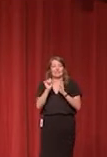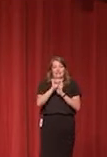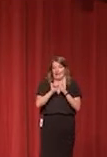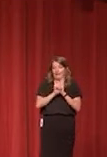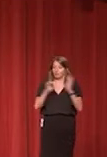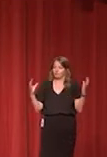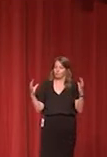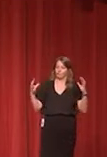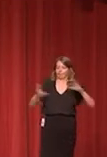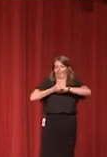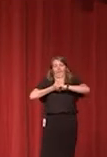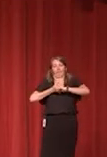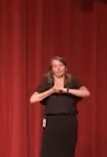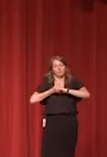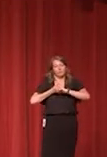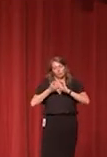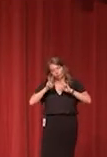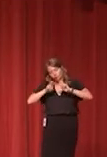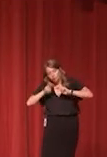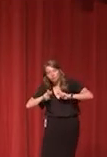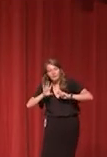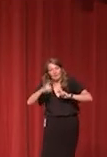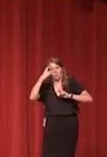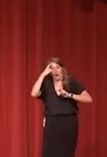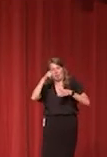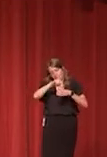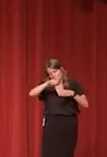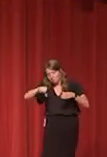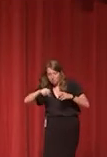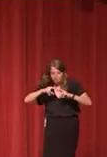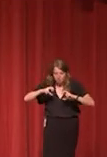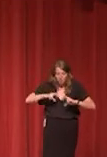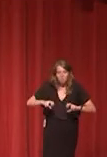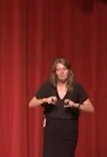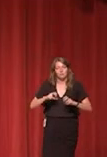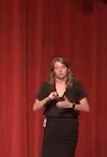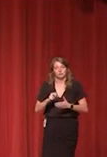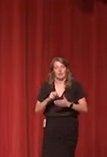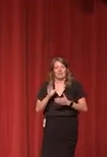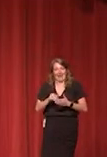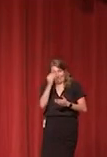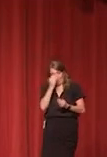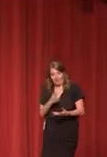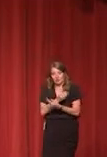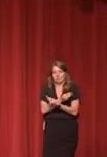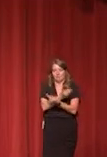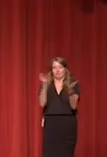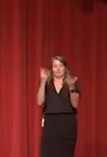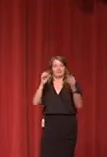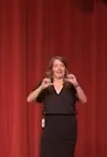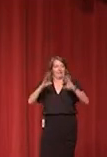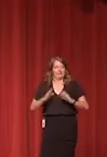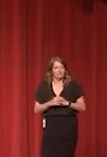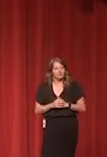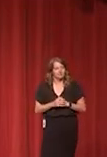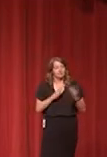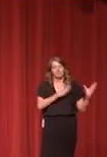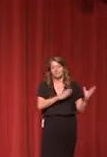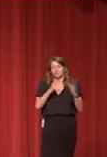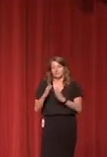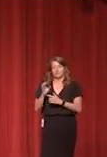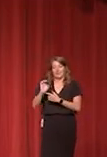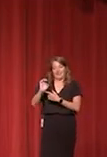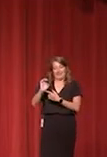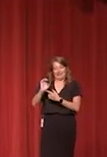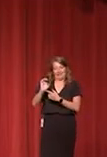and also the tissue is then shared worldwide with scientists. The next core is the outreach,